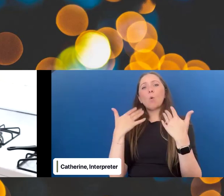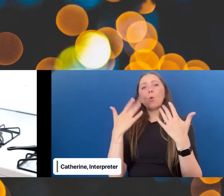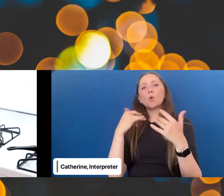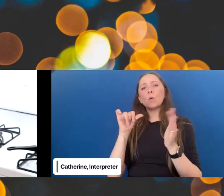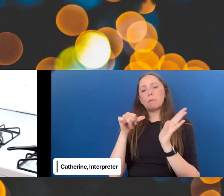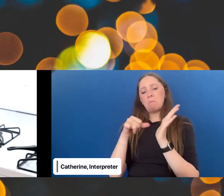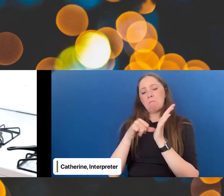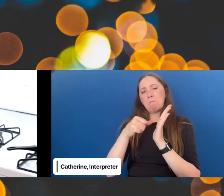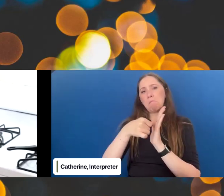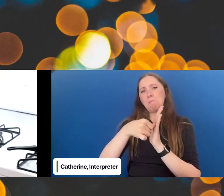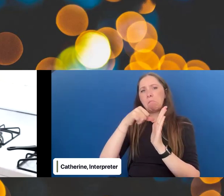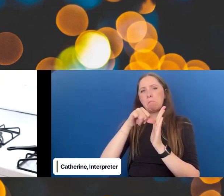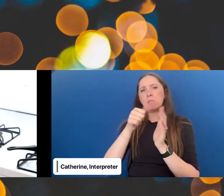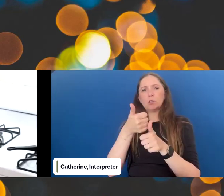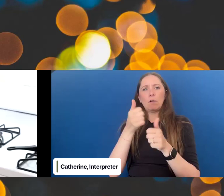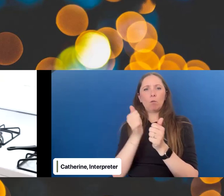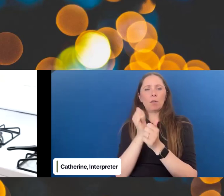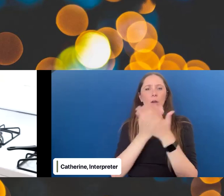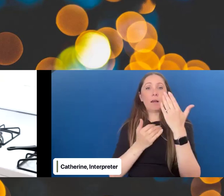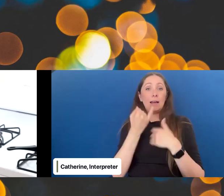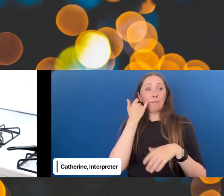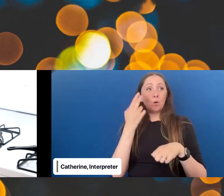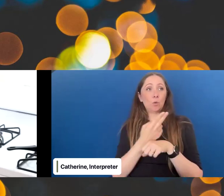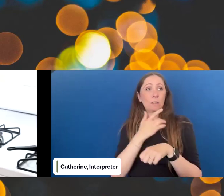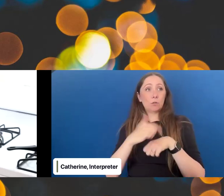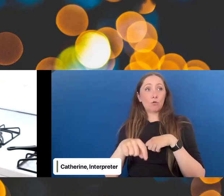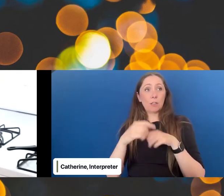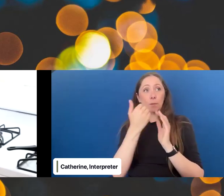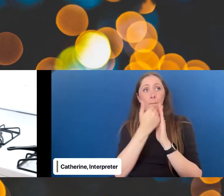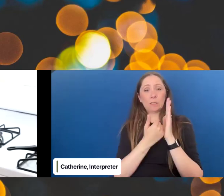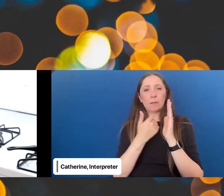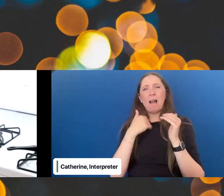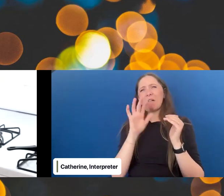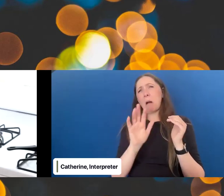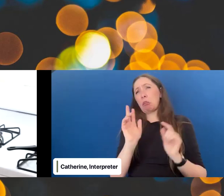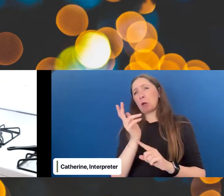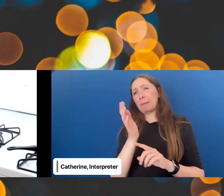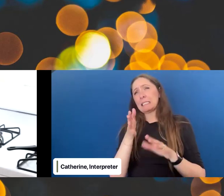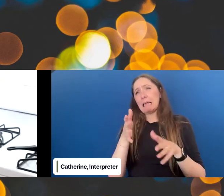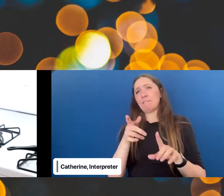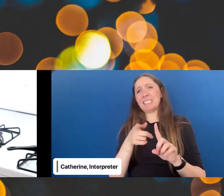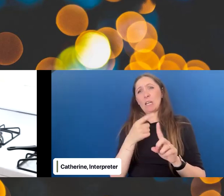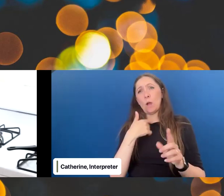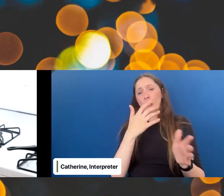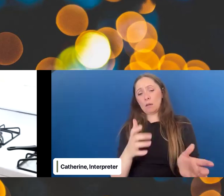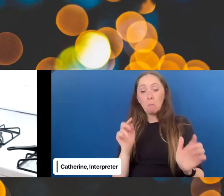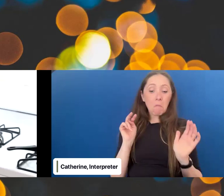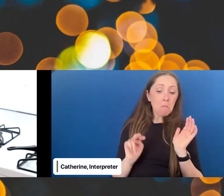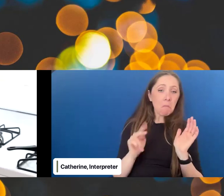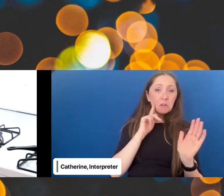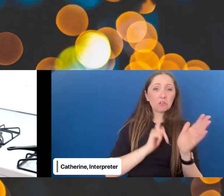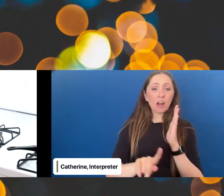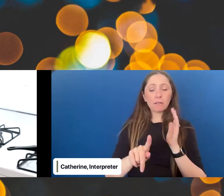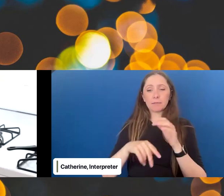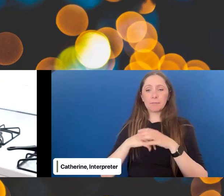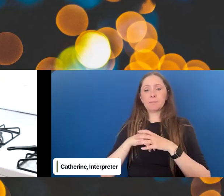finger or on the sides. For those of you who are doing it from scratch, we have about 3-ish minutes to go, and we'll check on it.